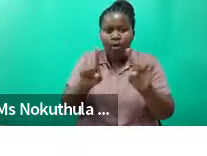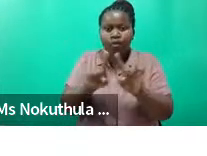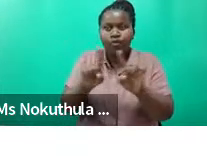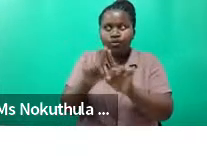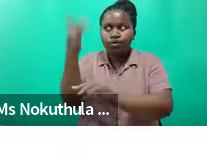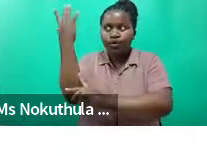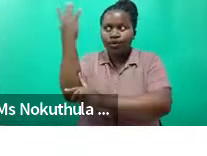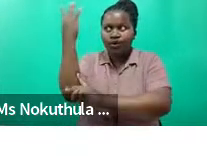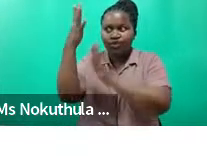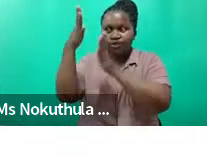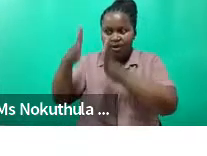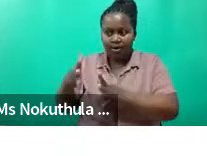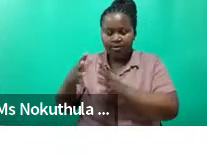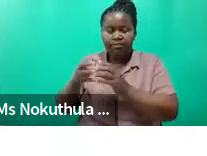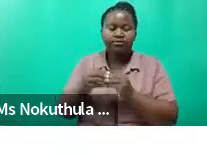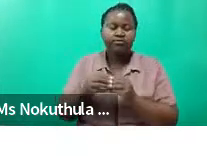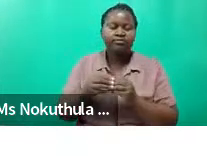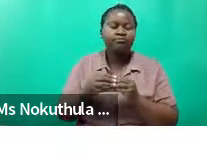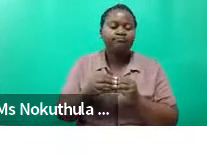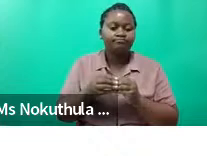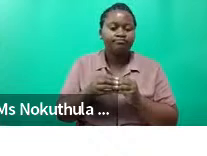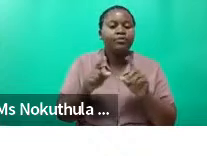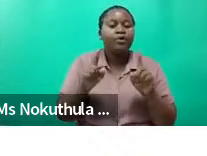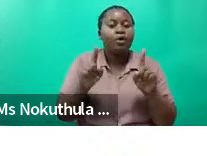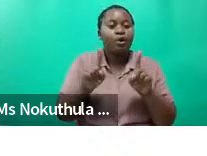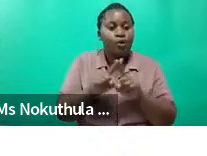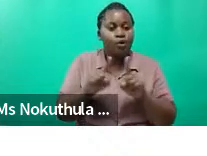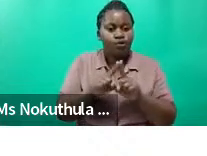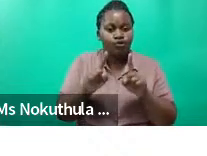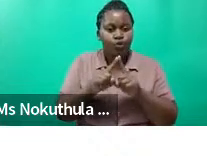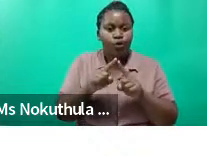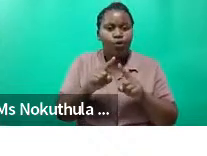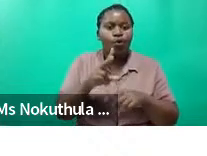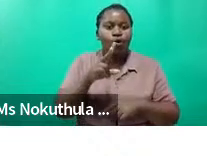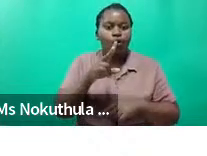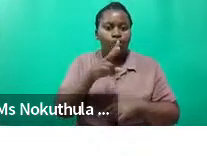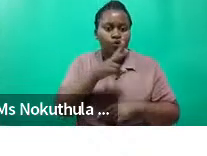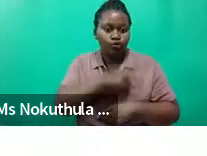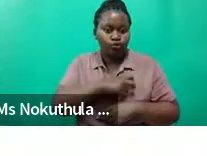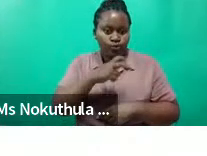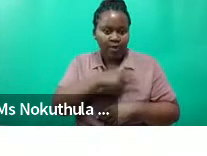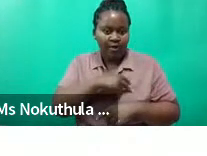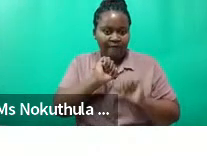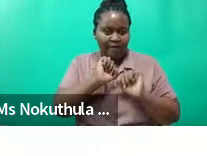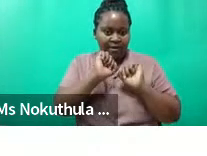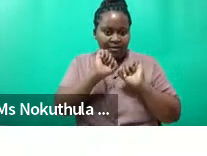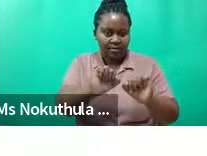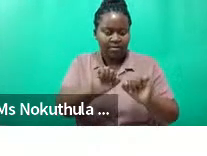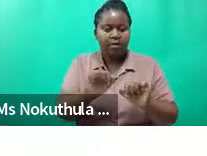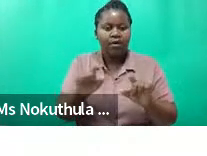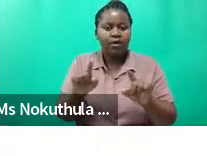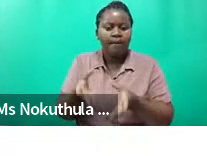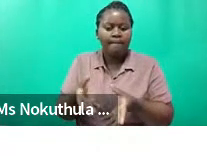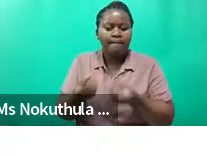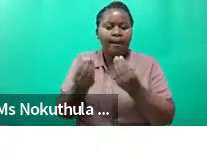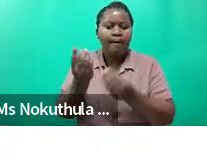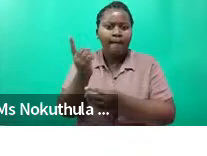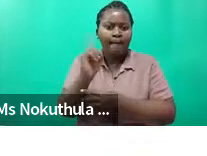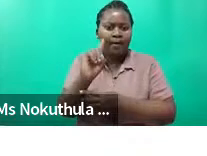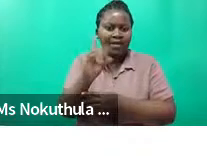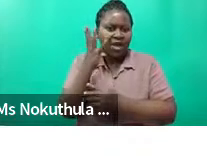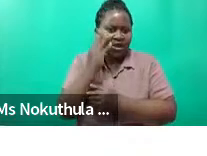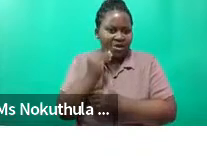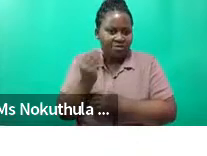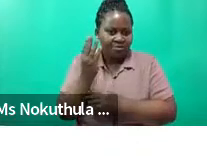well as with her supervisors. And so she found that the experience was the